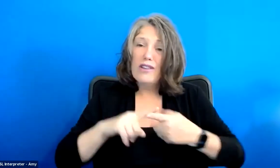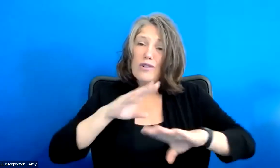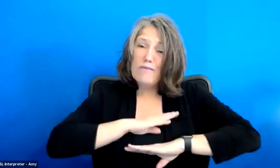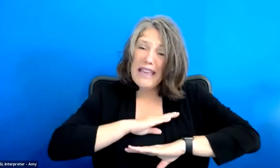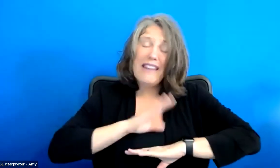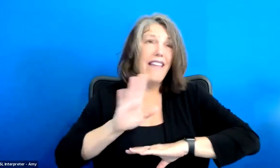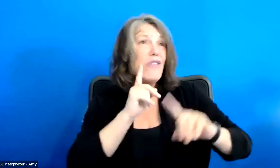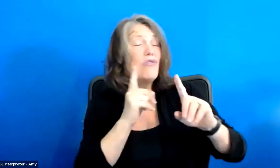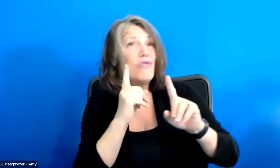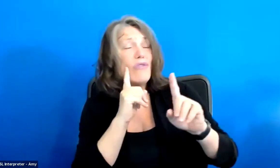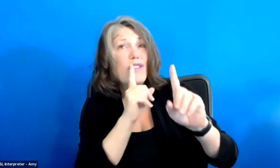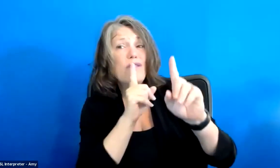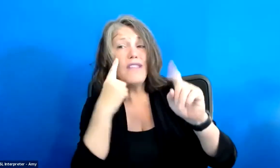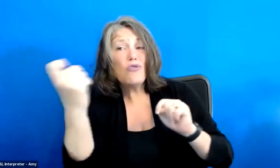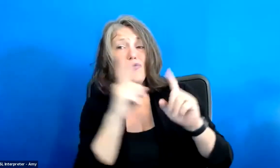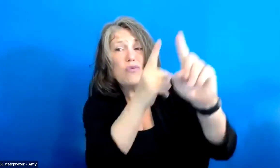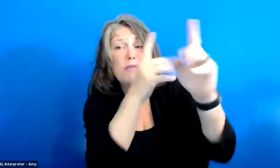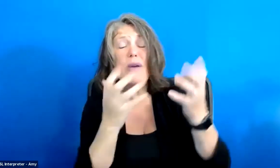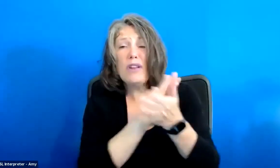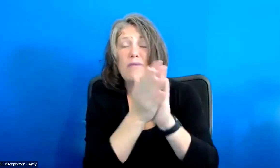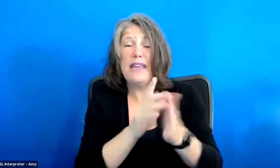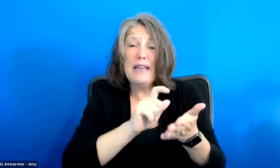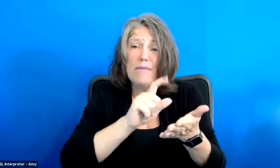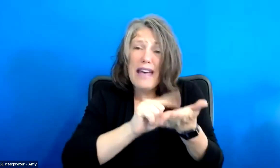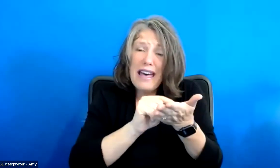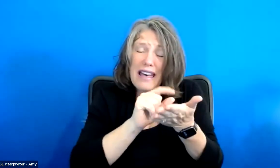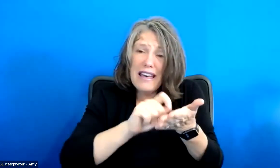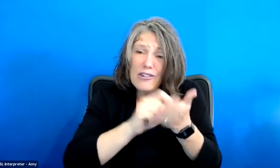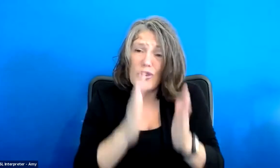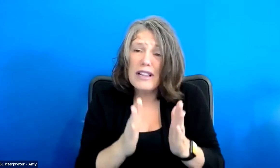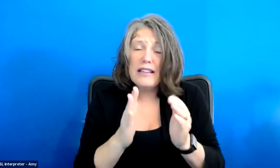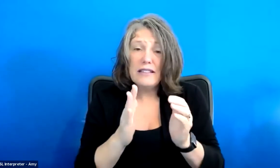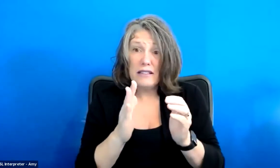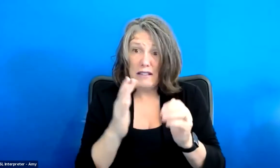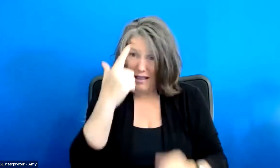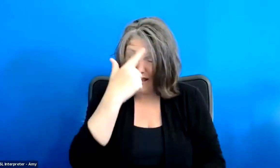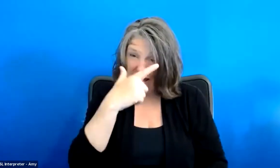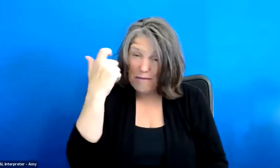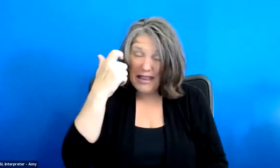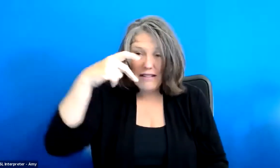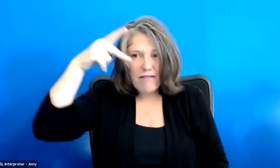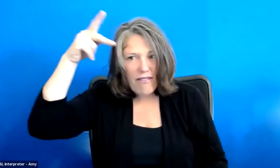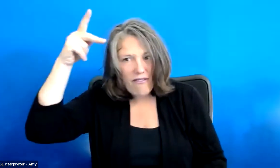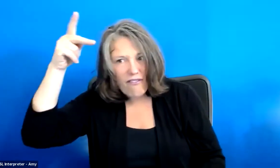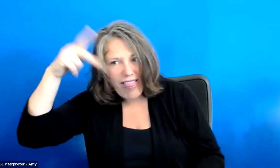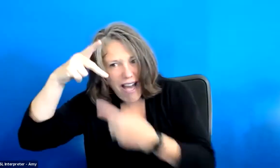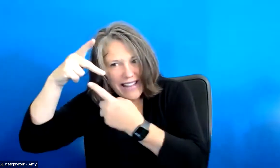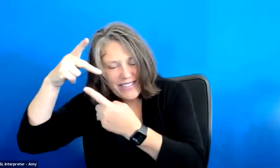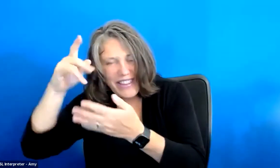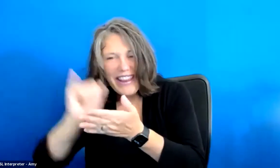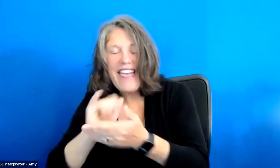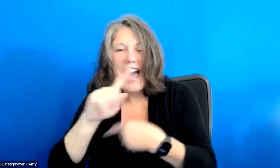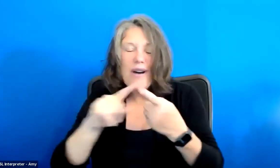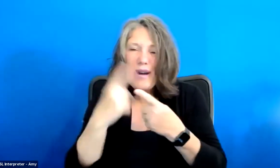dreams of becoming a journalist because of the philosophy that when